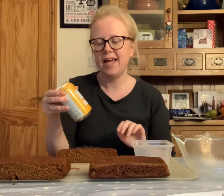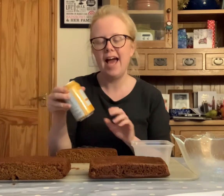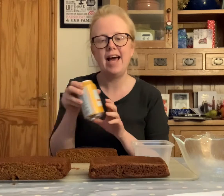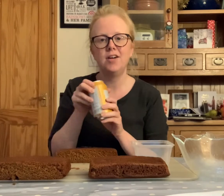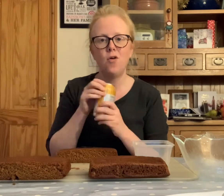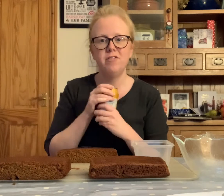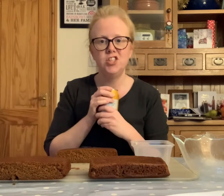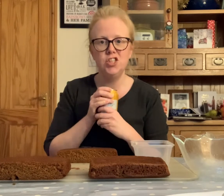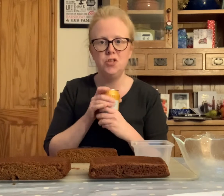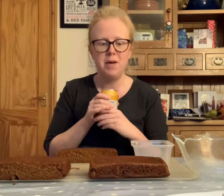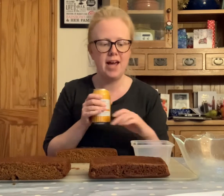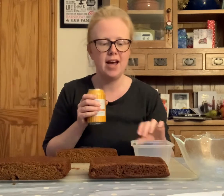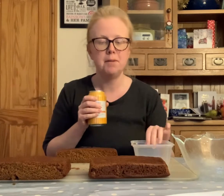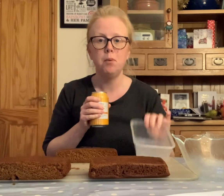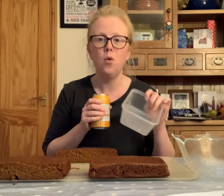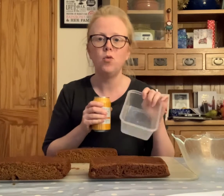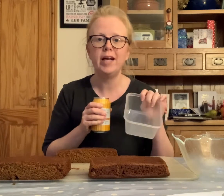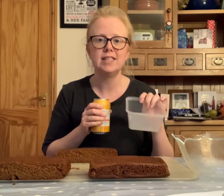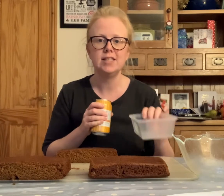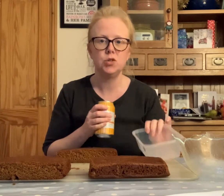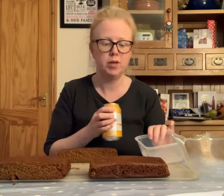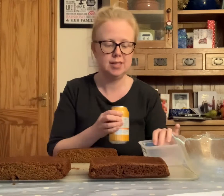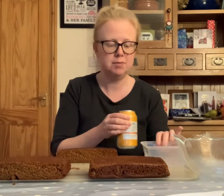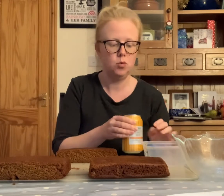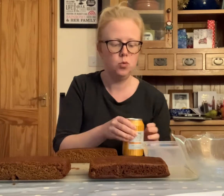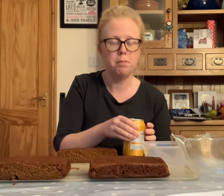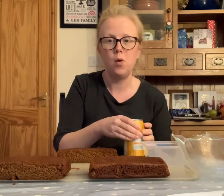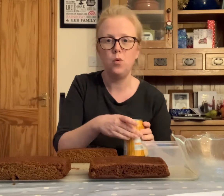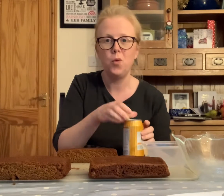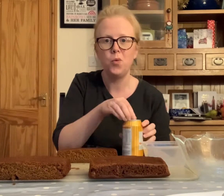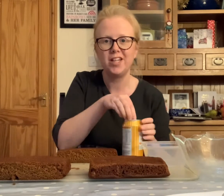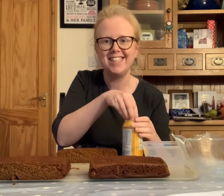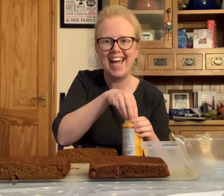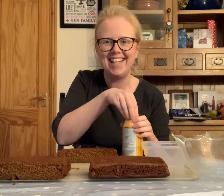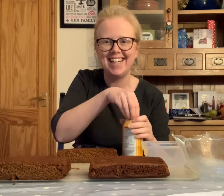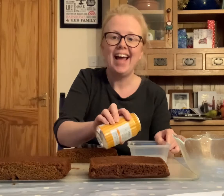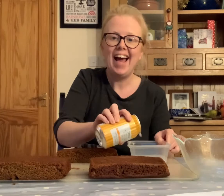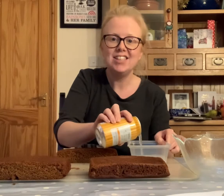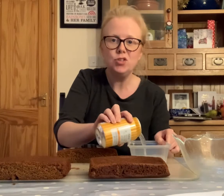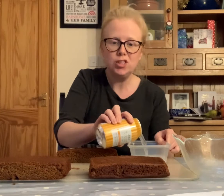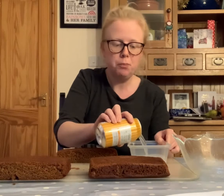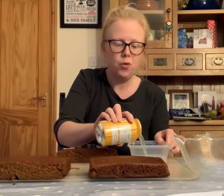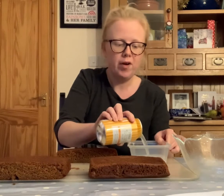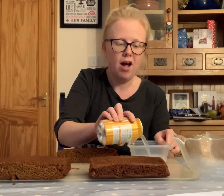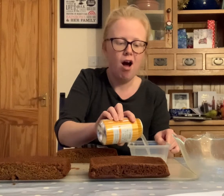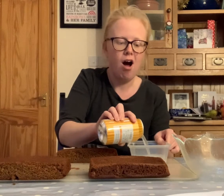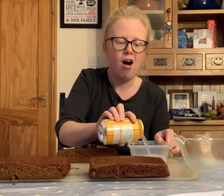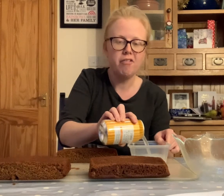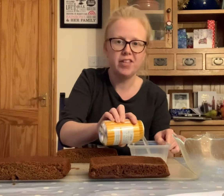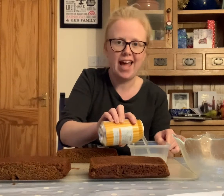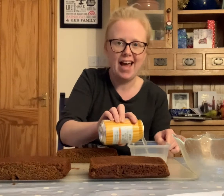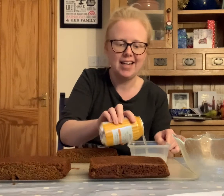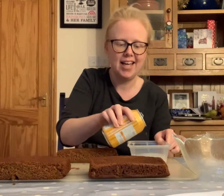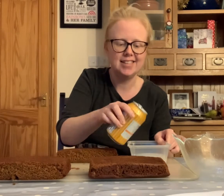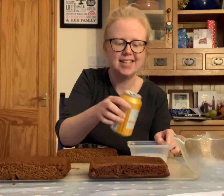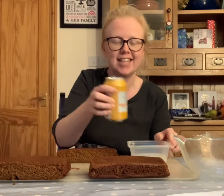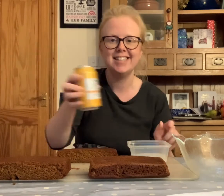can of ginger beer and pour it into a small bowl or container, and you're just pouring half the can into the